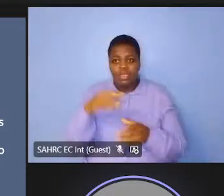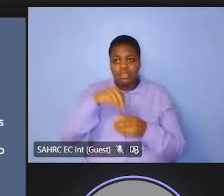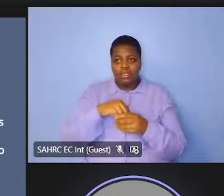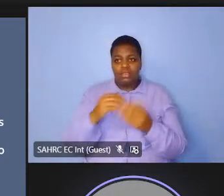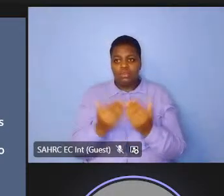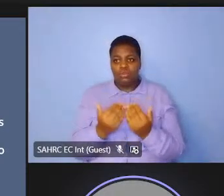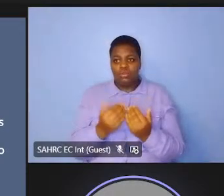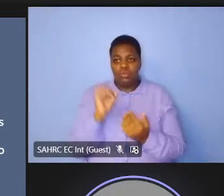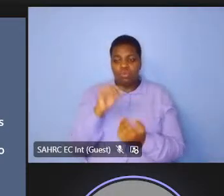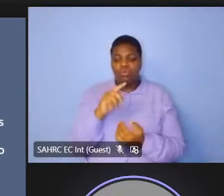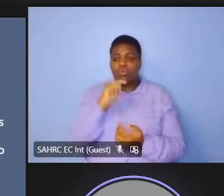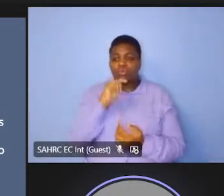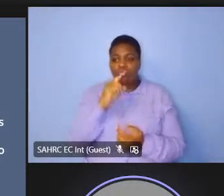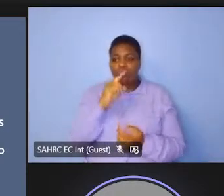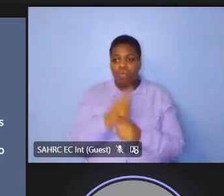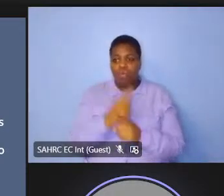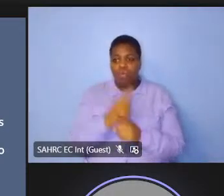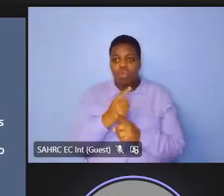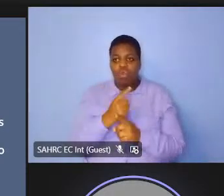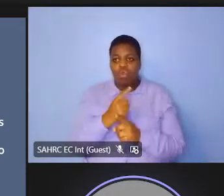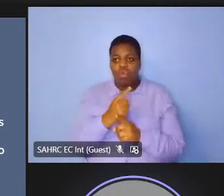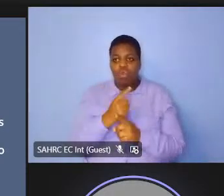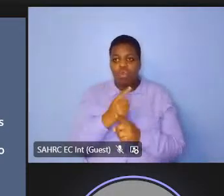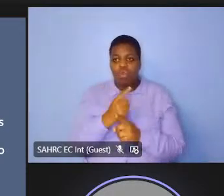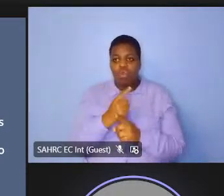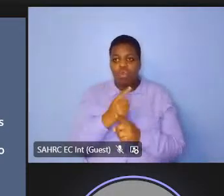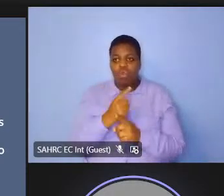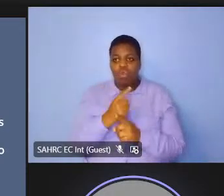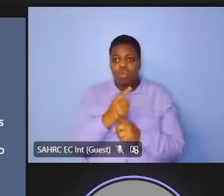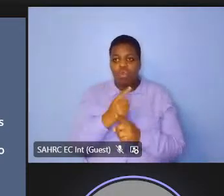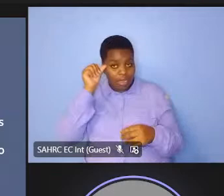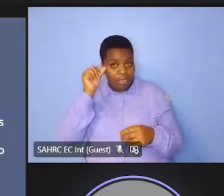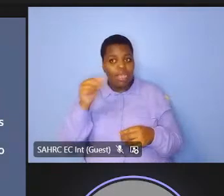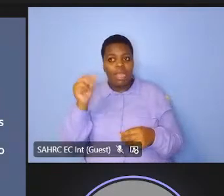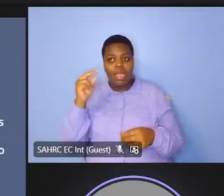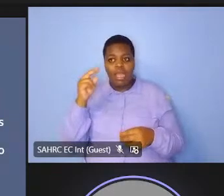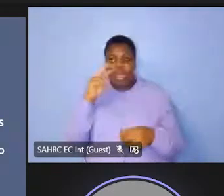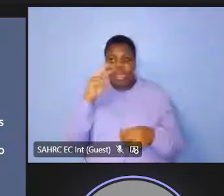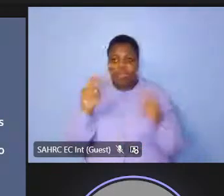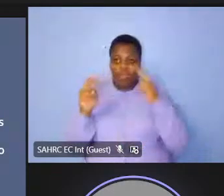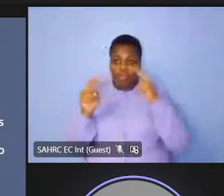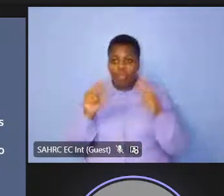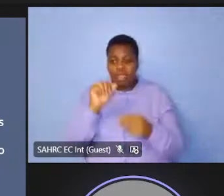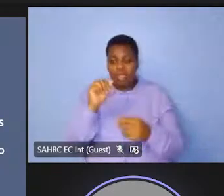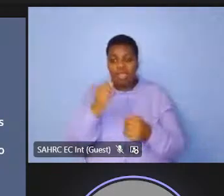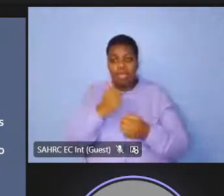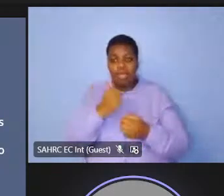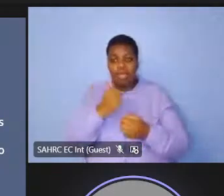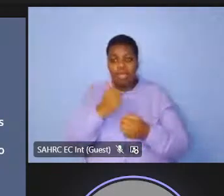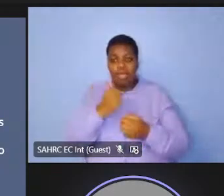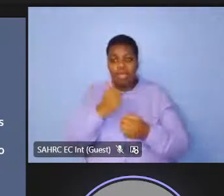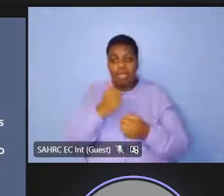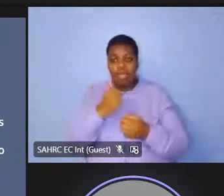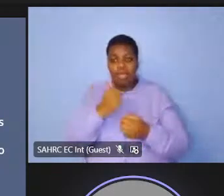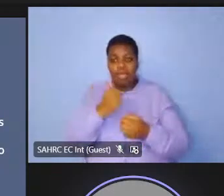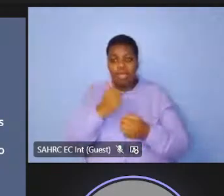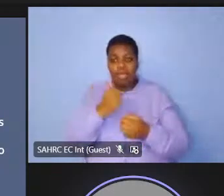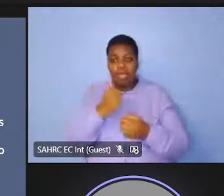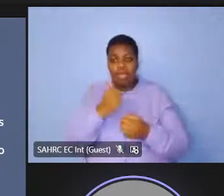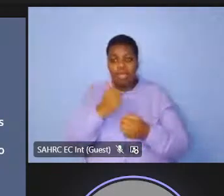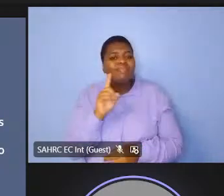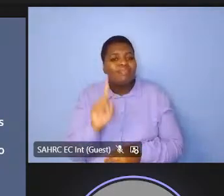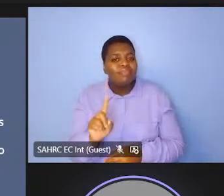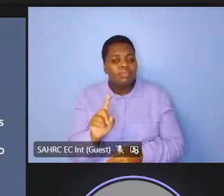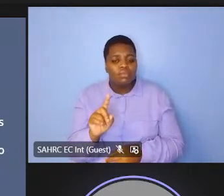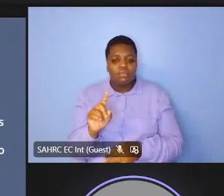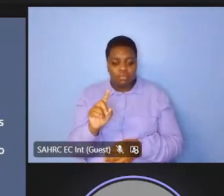really come from a point of view of the adult, a point of view of the parents and what the children's parents say. And very often we